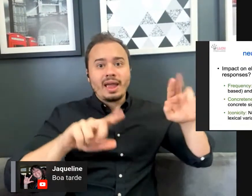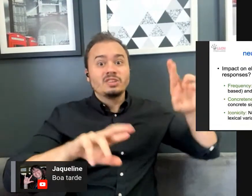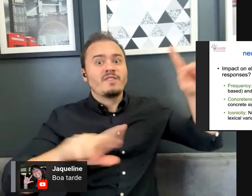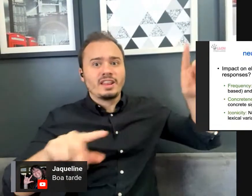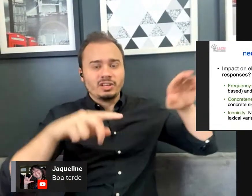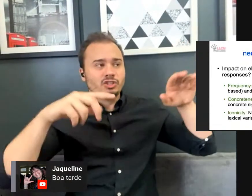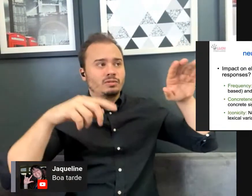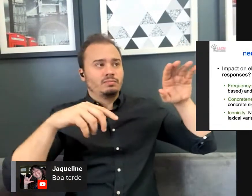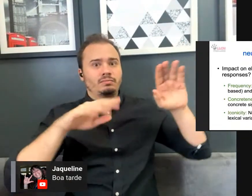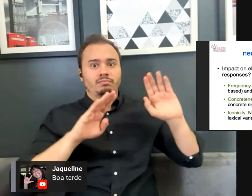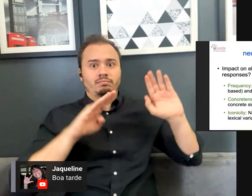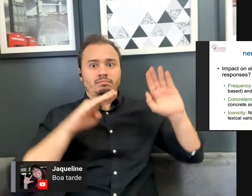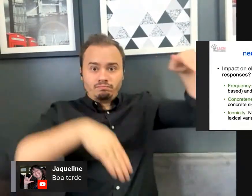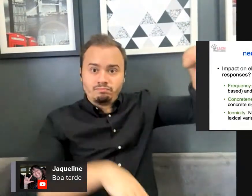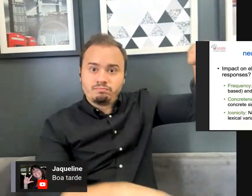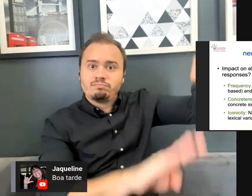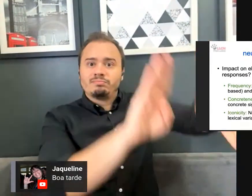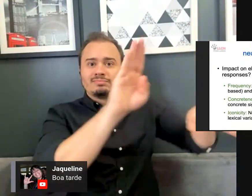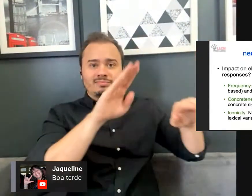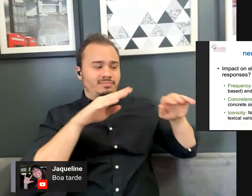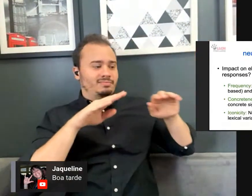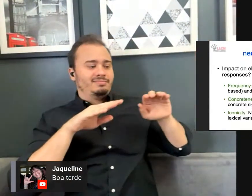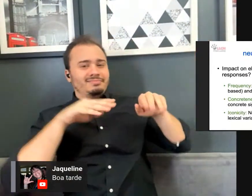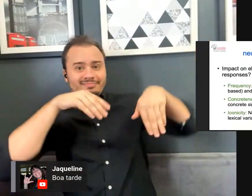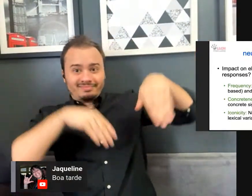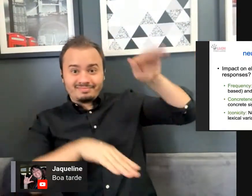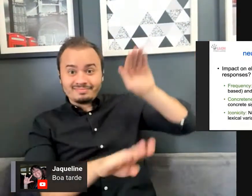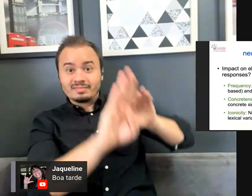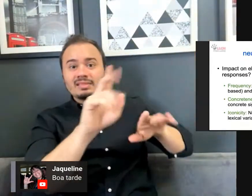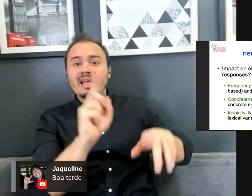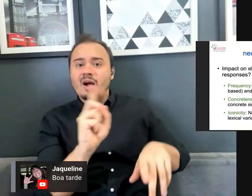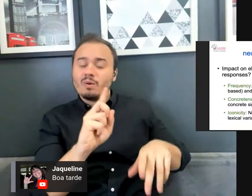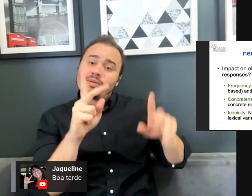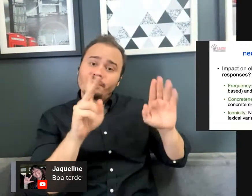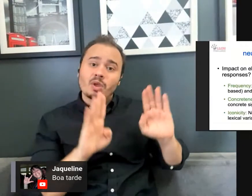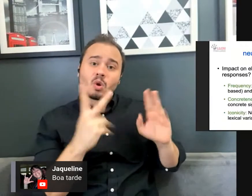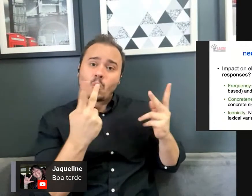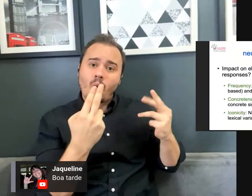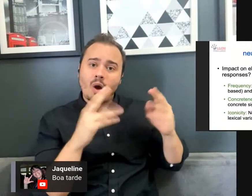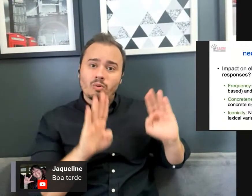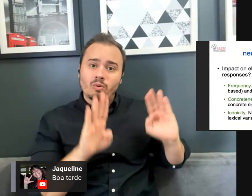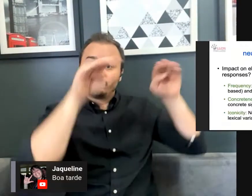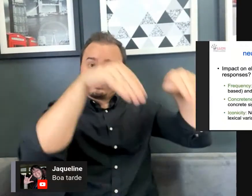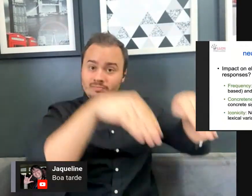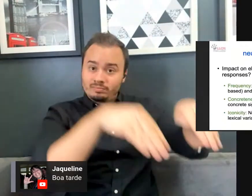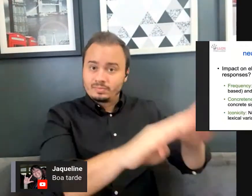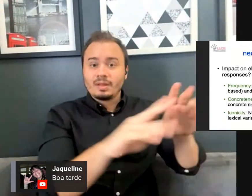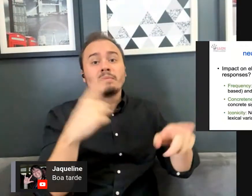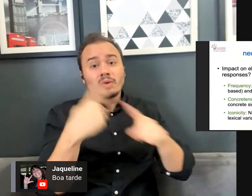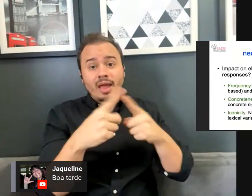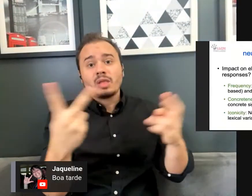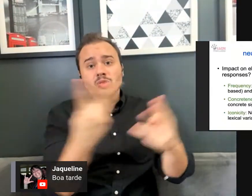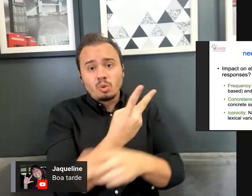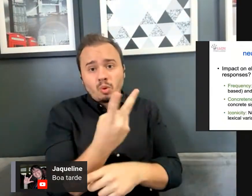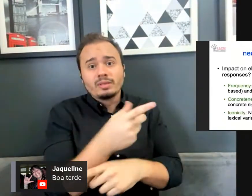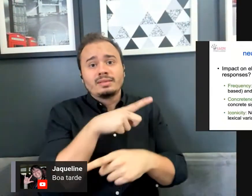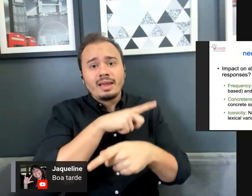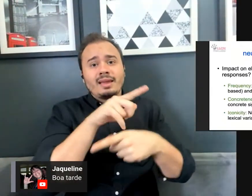So we saw an earlier anterior effect that we think may be associated with phonological encoding, and a later